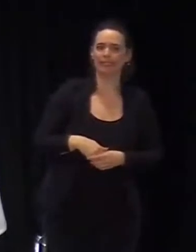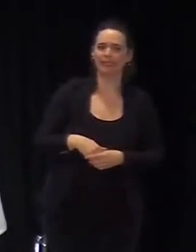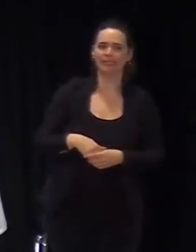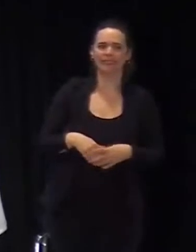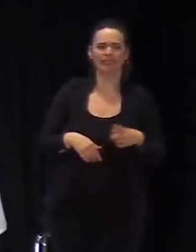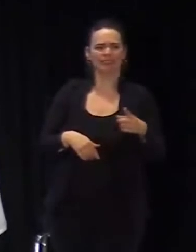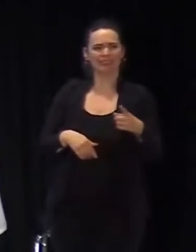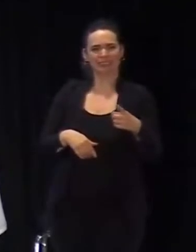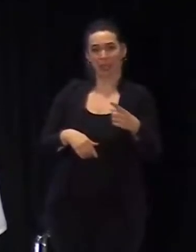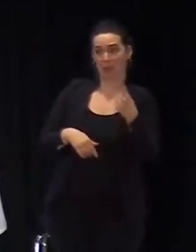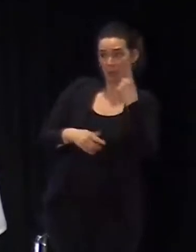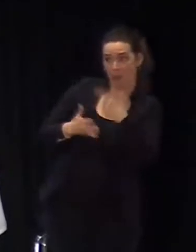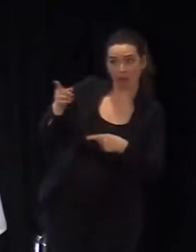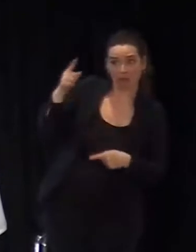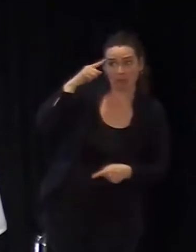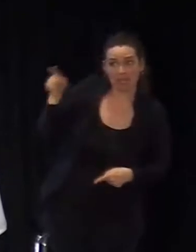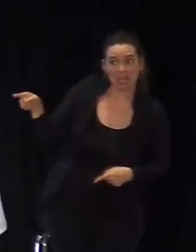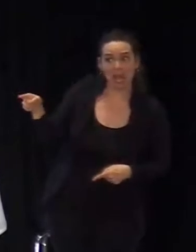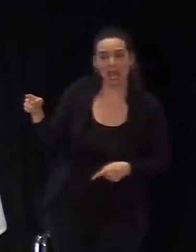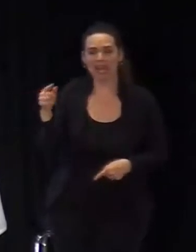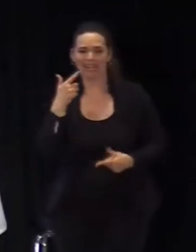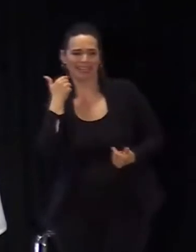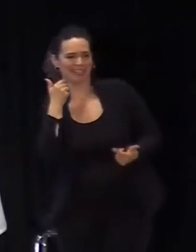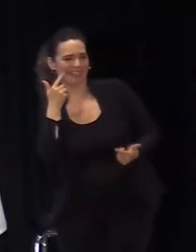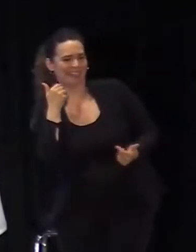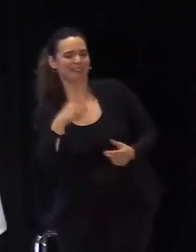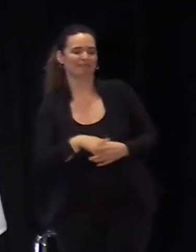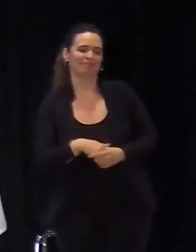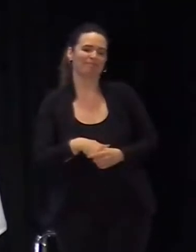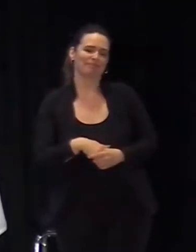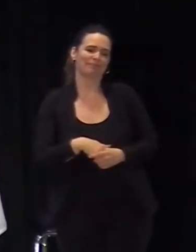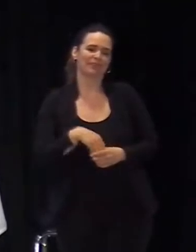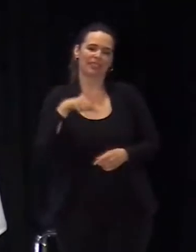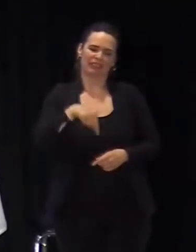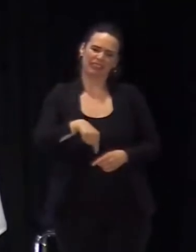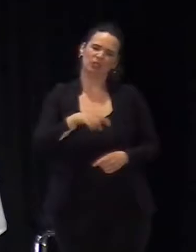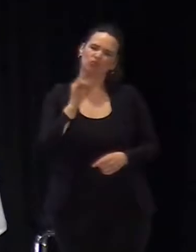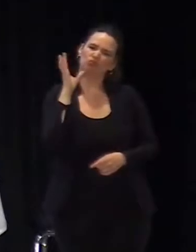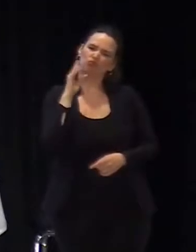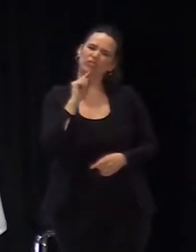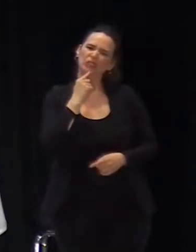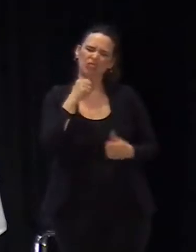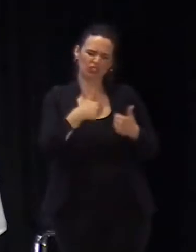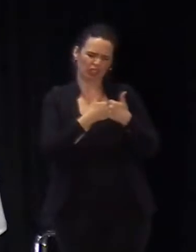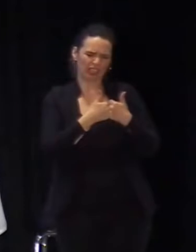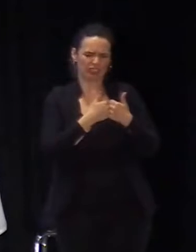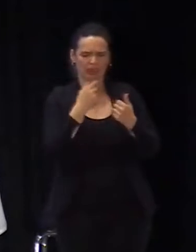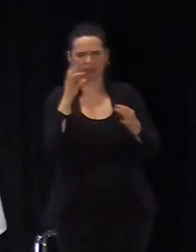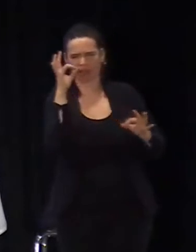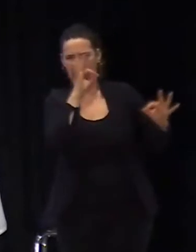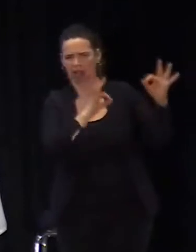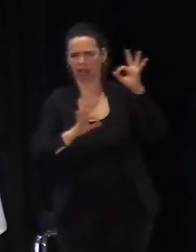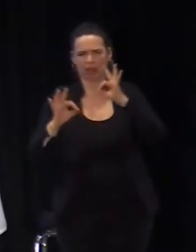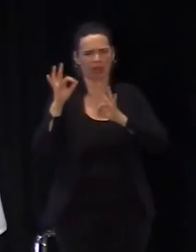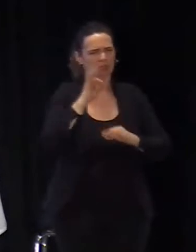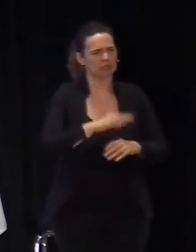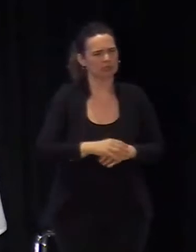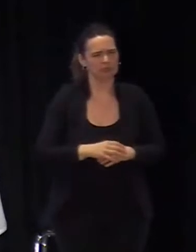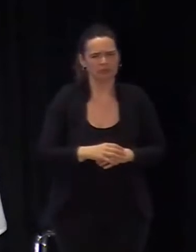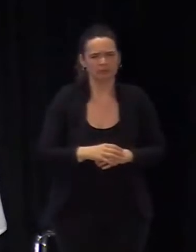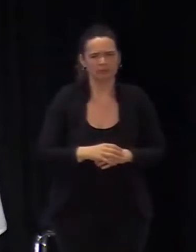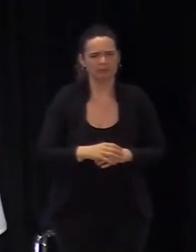is a challenge. I know that people with underlying health conditions have waited very impatiently for this opening up of